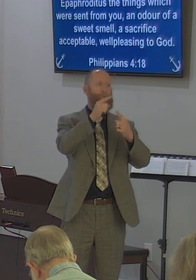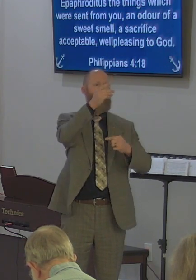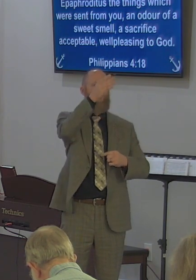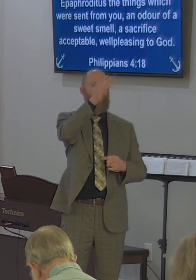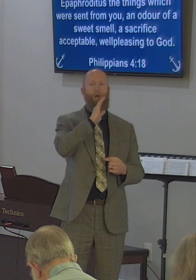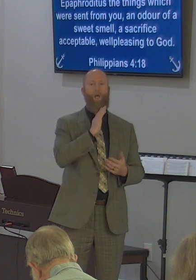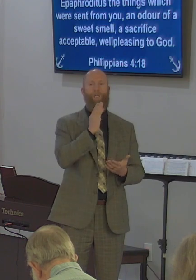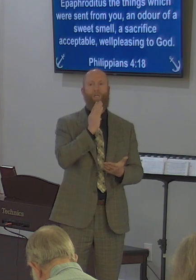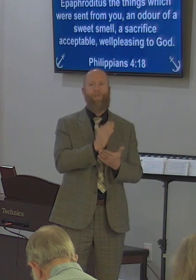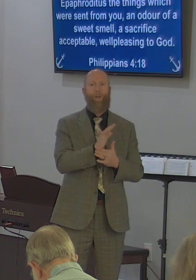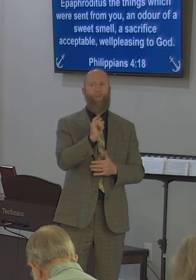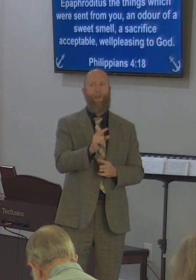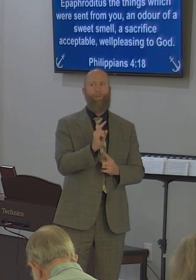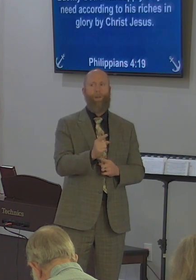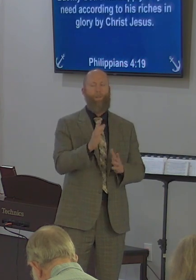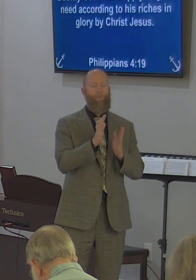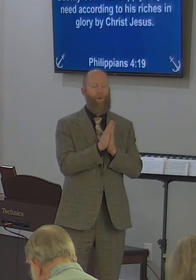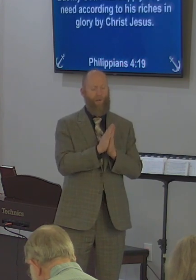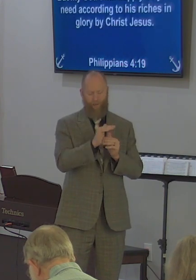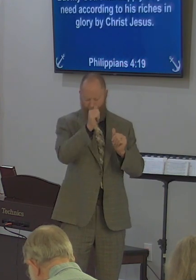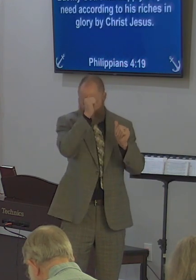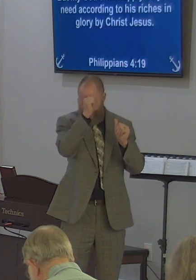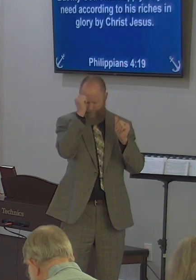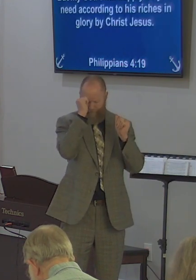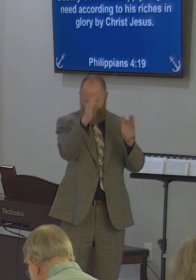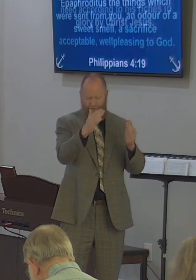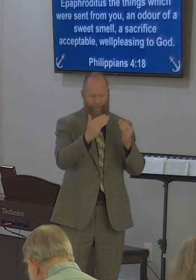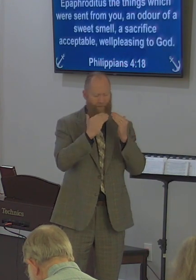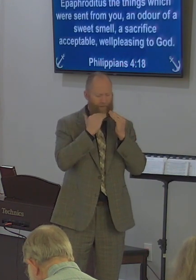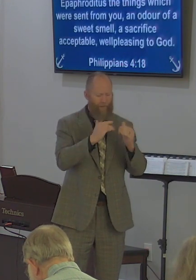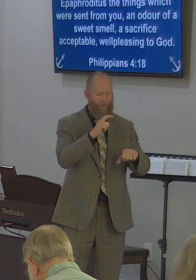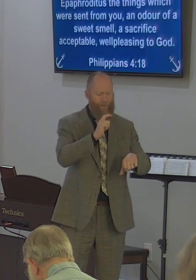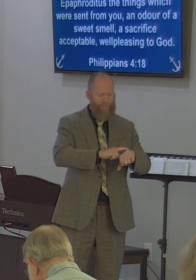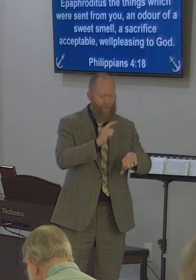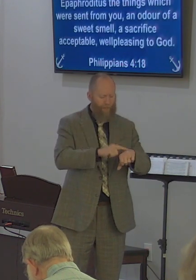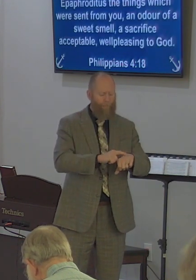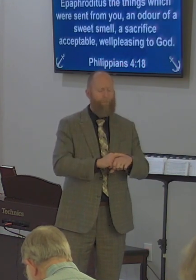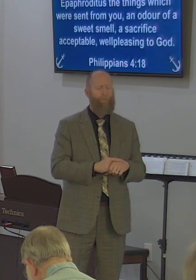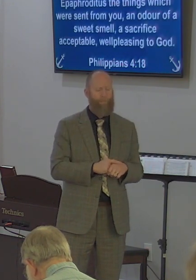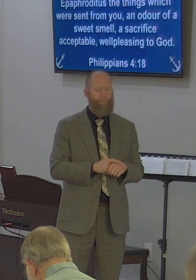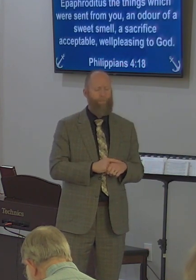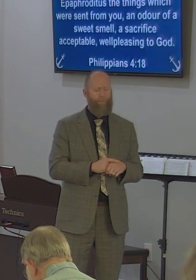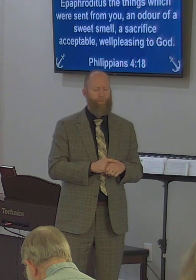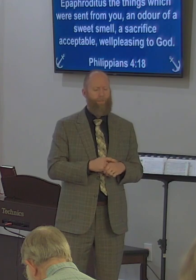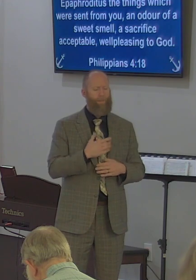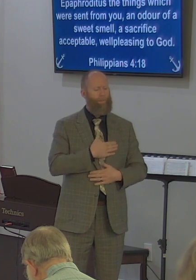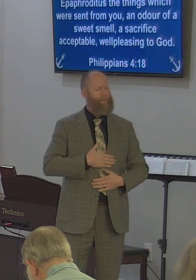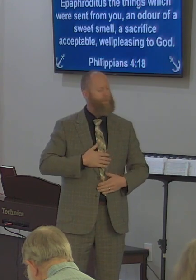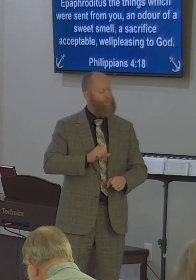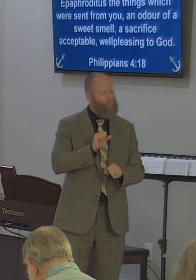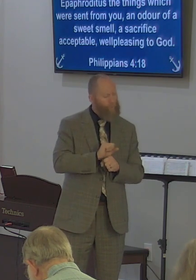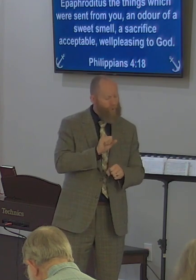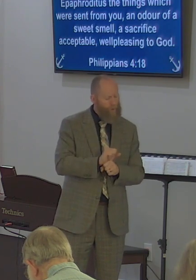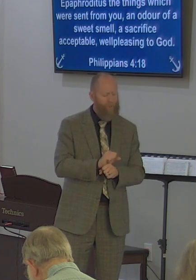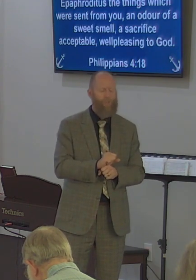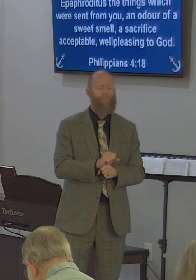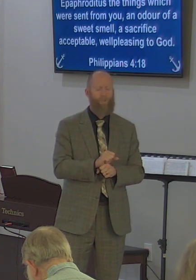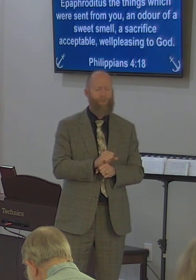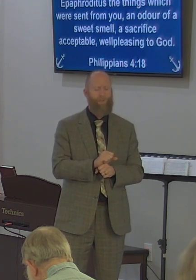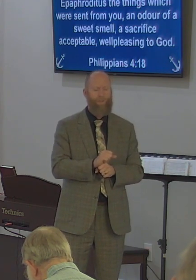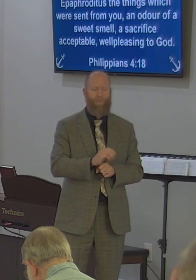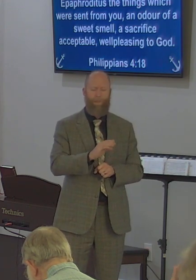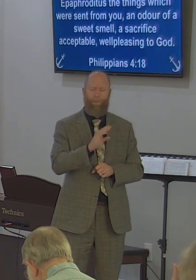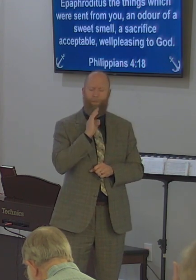Let's stop there and pray together tonight. Father, thank you for our time. I pray that you would work. Lord, I pray again that you would